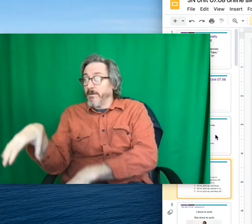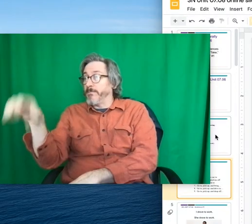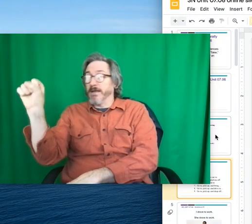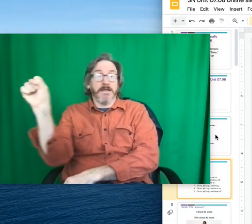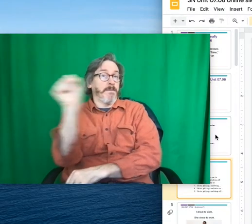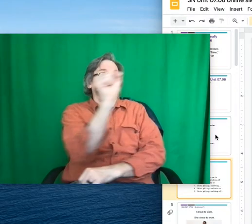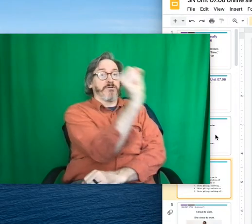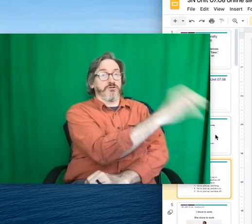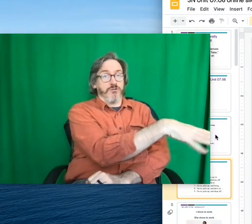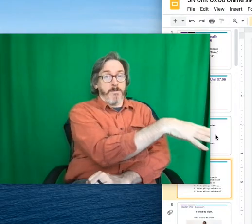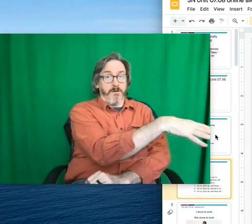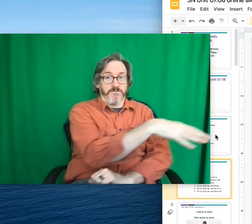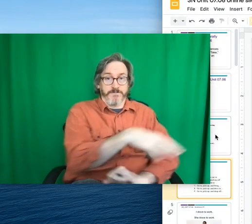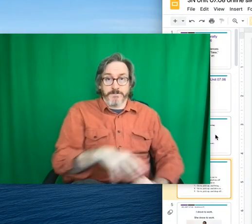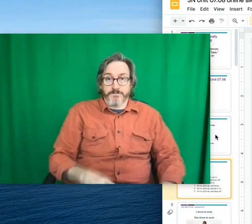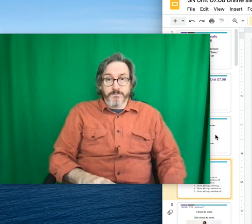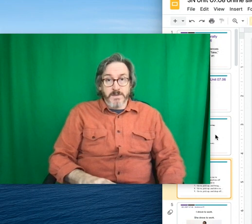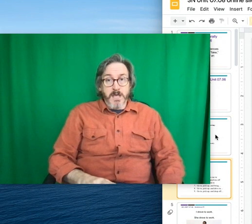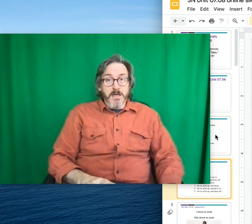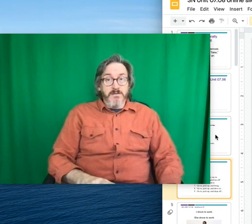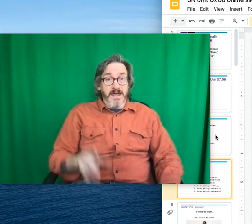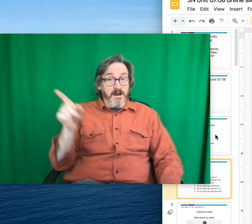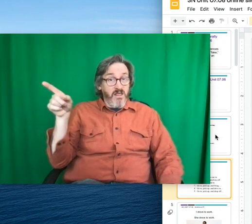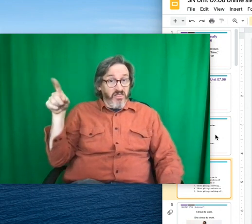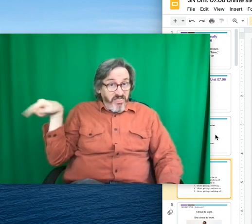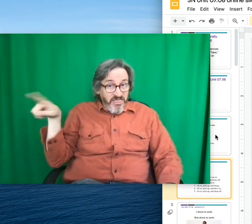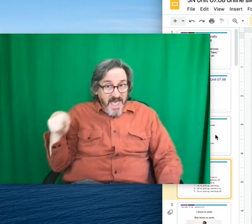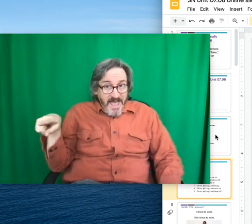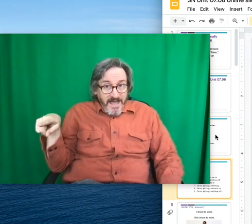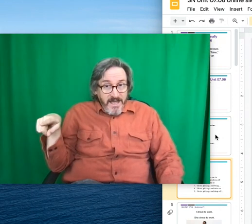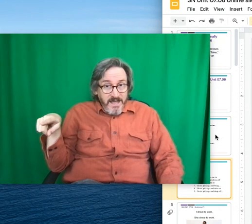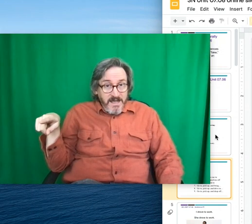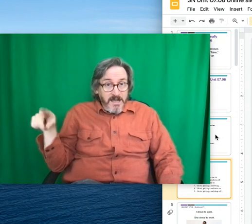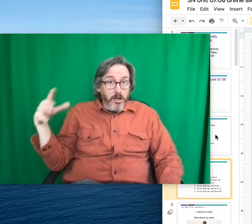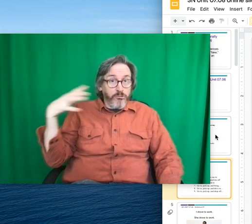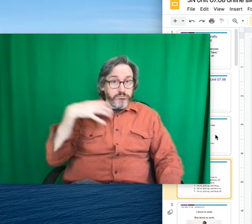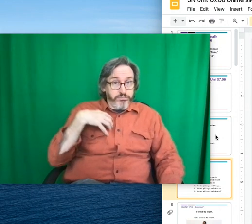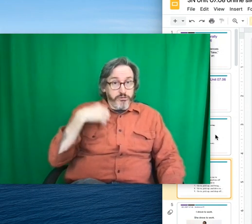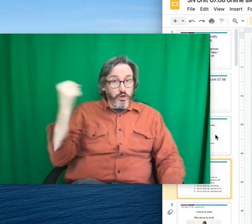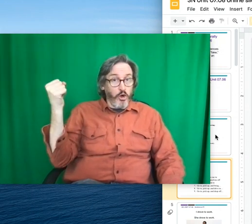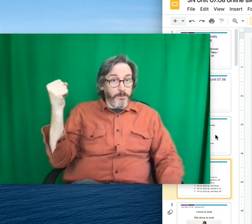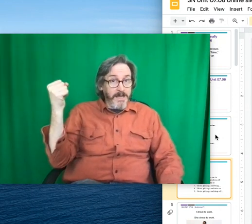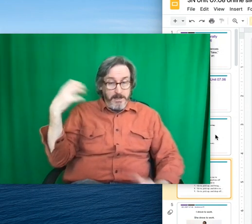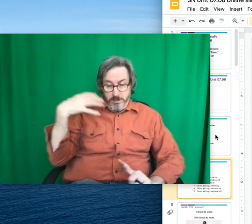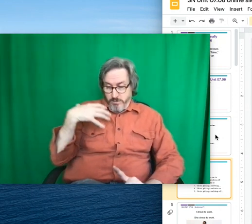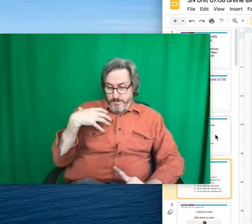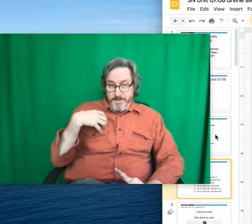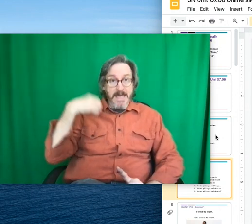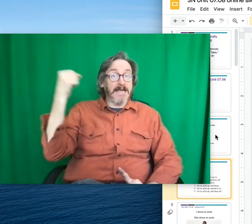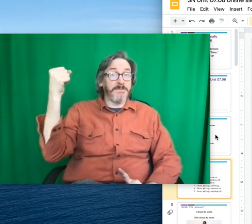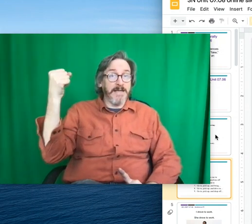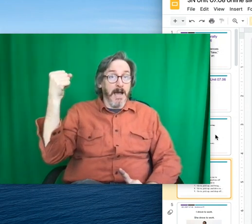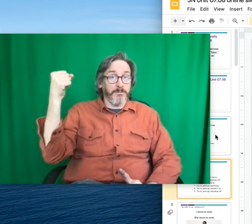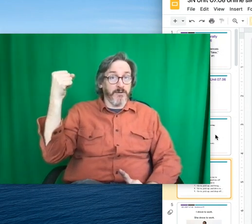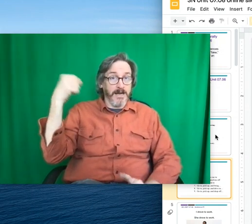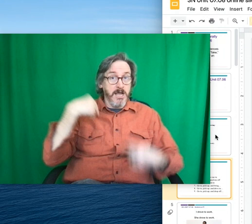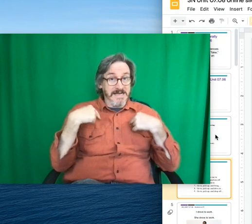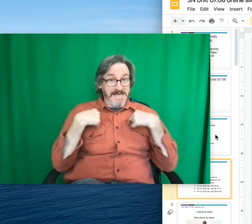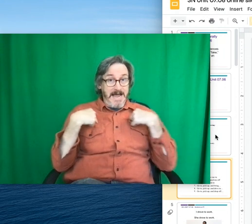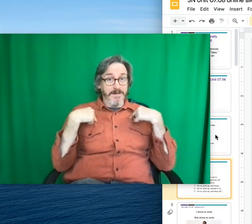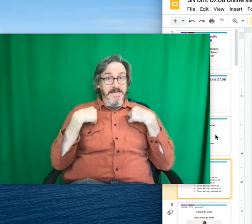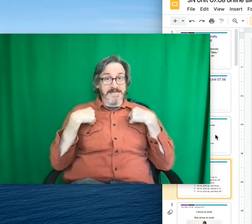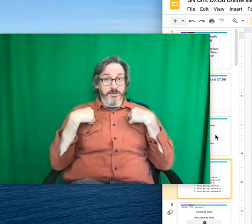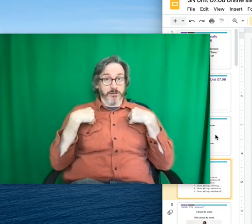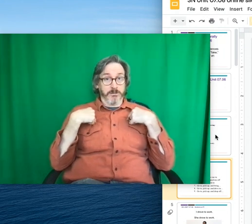drive. Pick them up, drop off. Then they took me, picked me up, right?